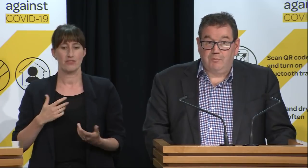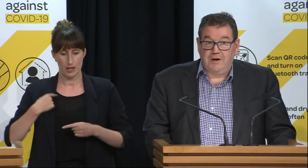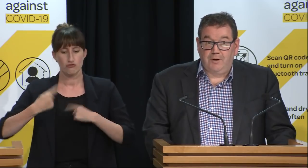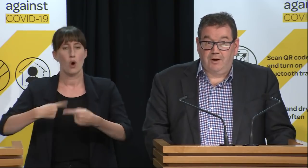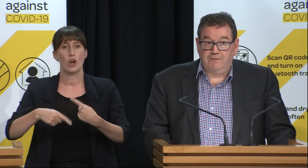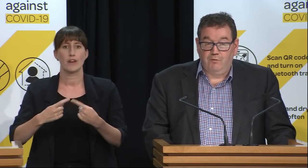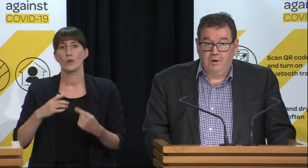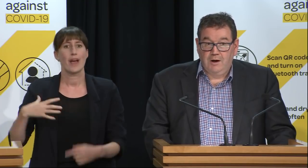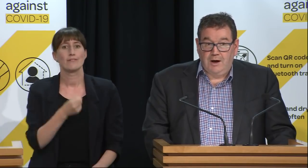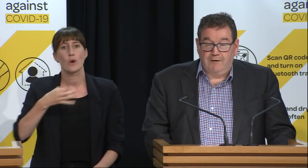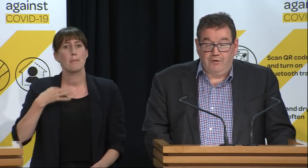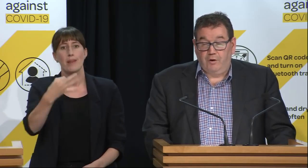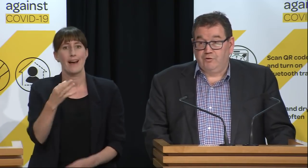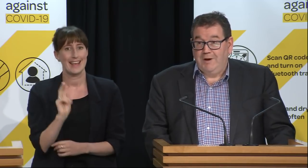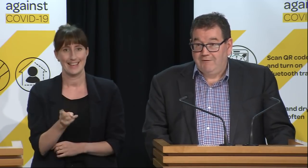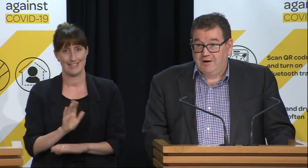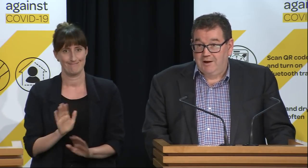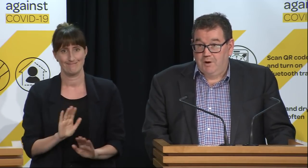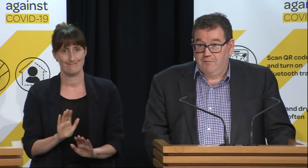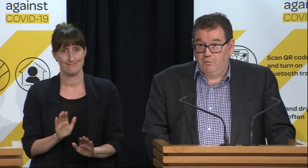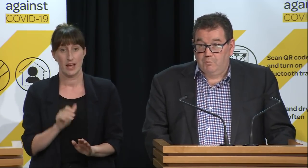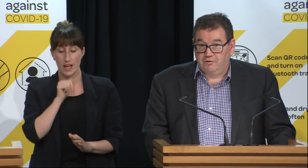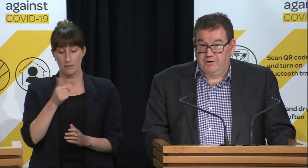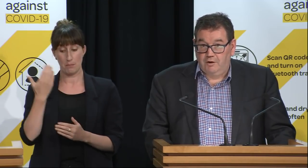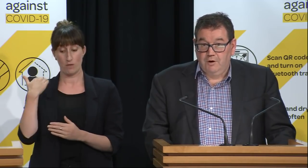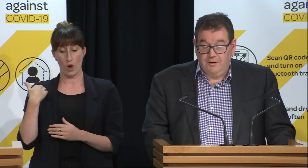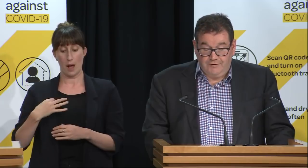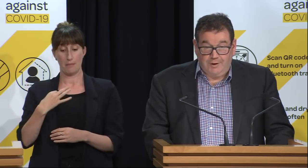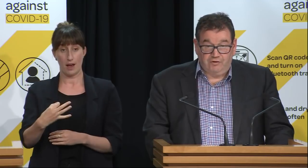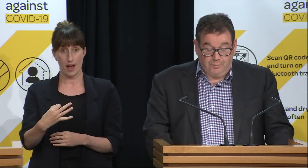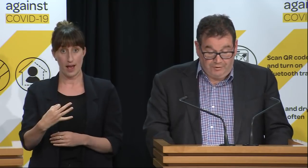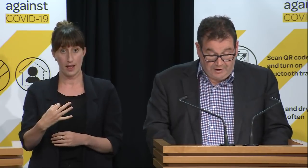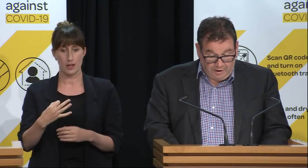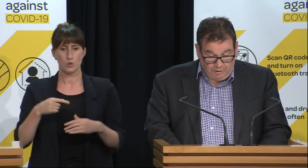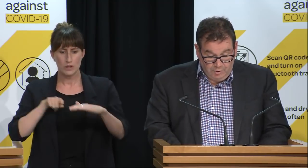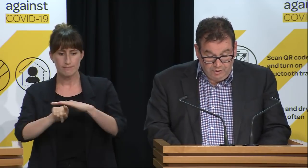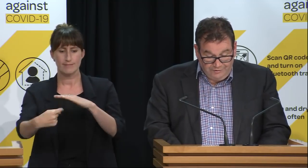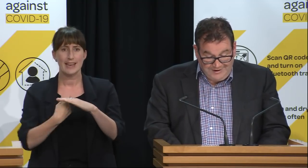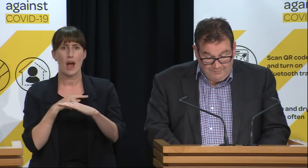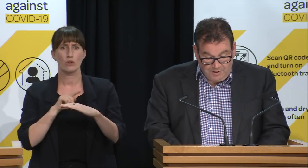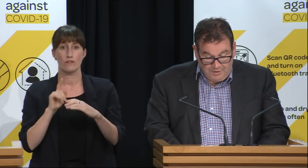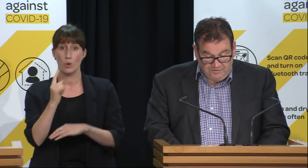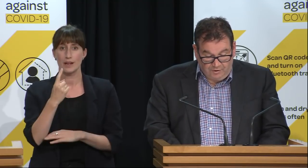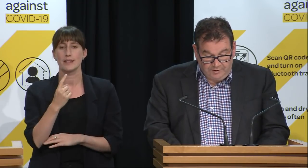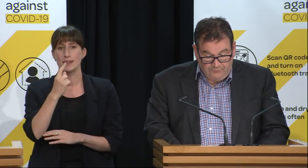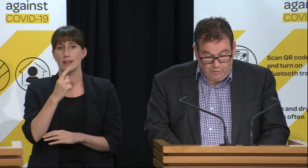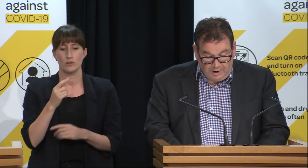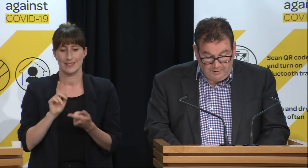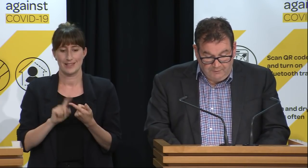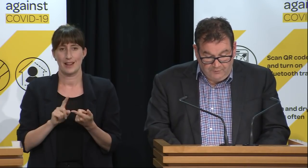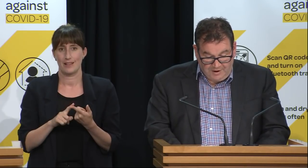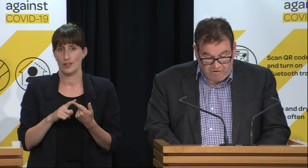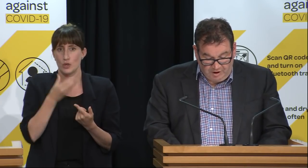need to be reapplied for. For those who haven't had one before and want to know if they're eligible, they can go to the MB website